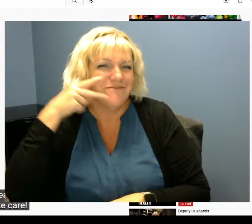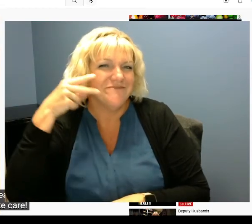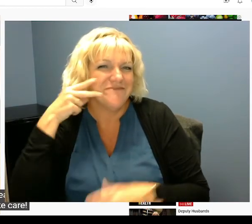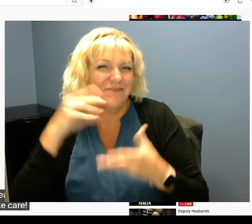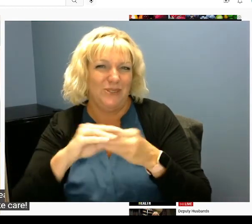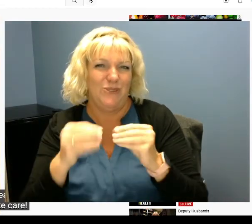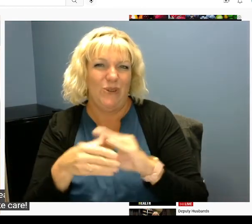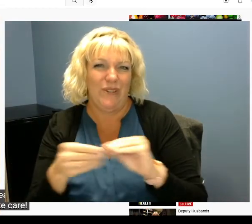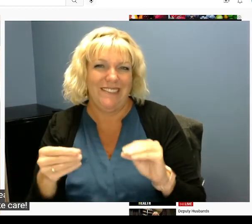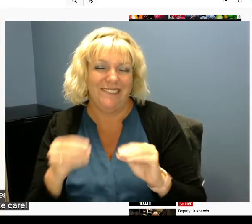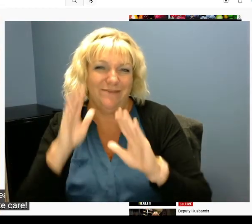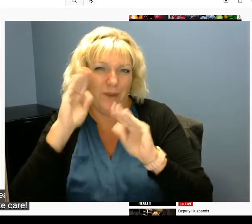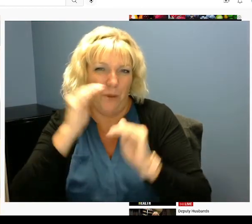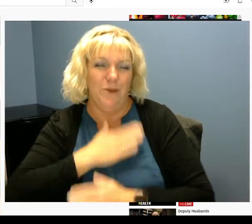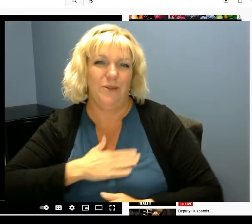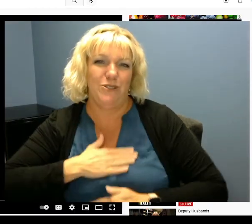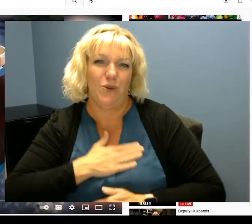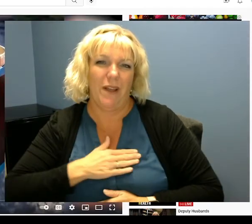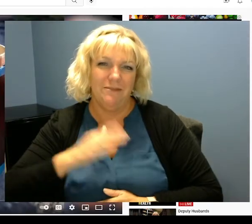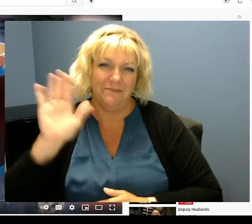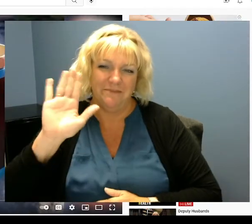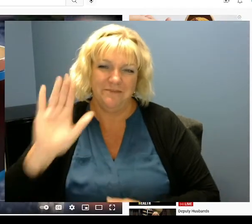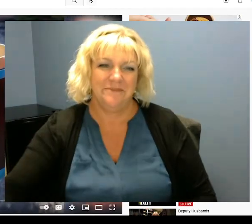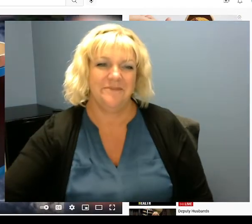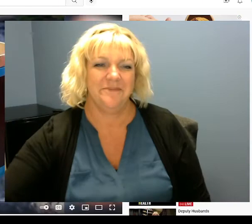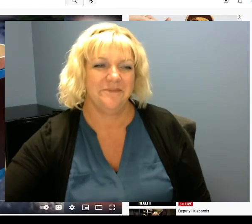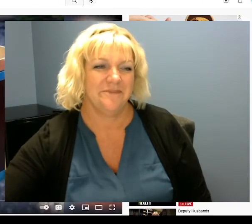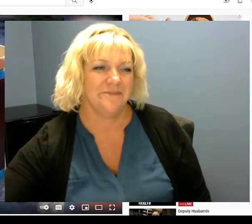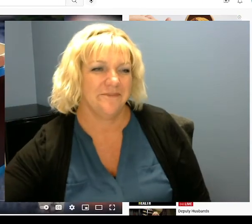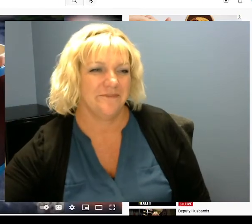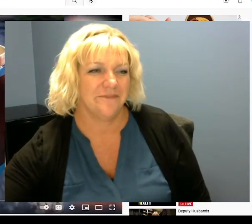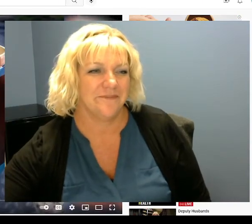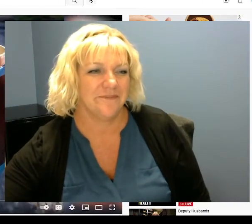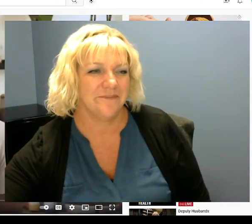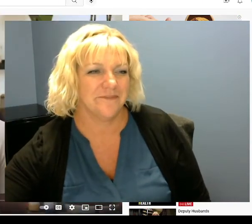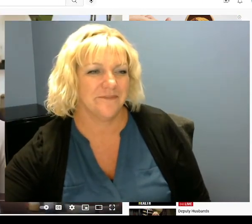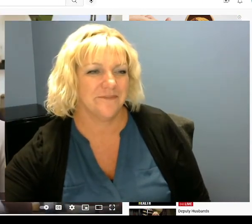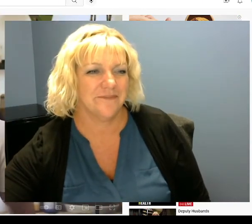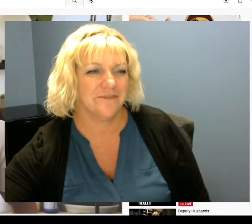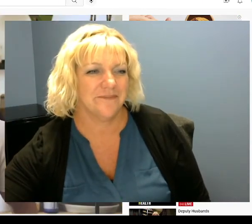enjoy that. Take care. Friends would walk up to me and just be like, "What the